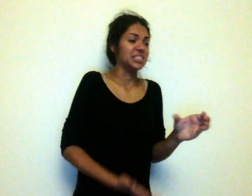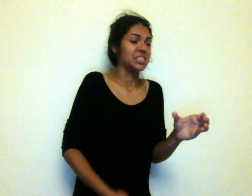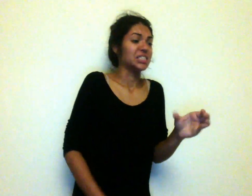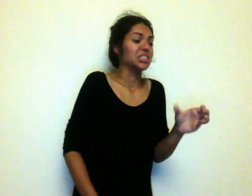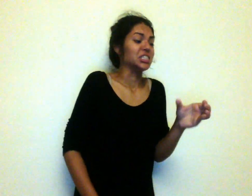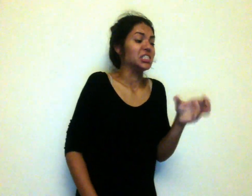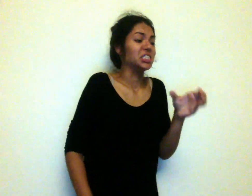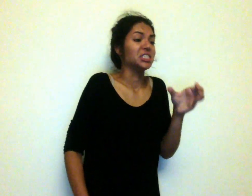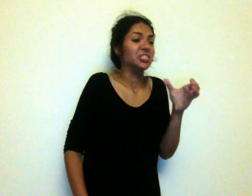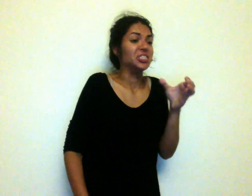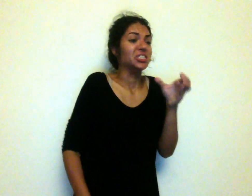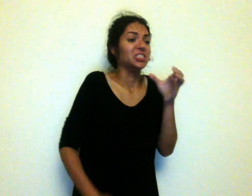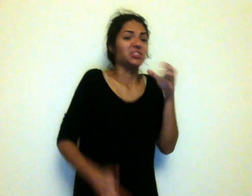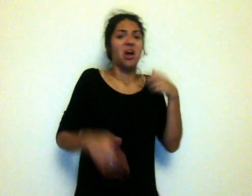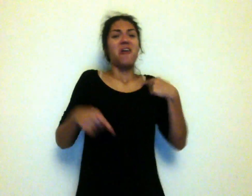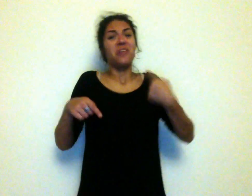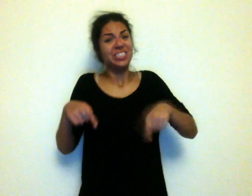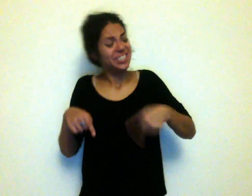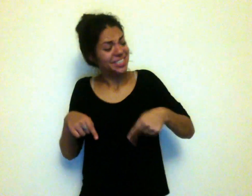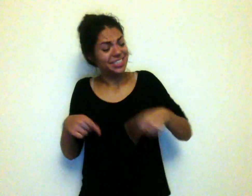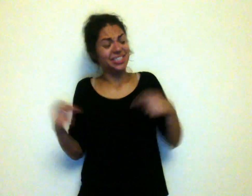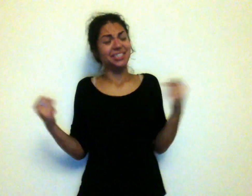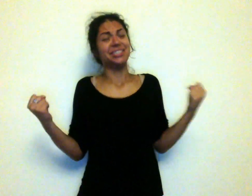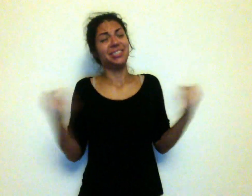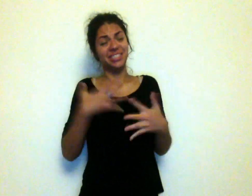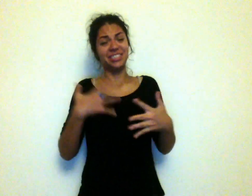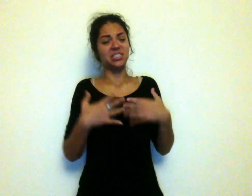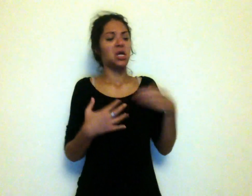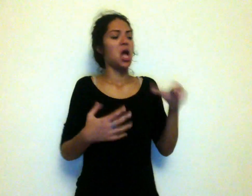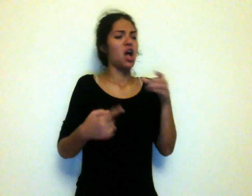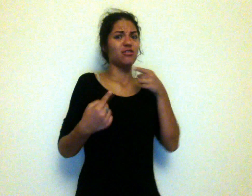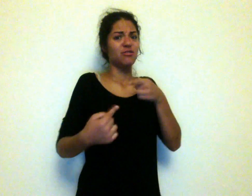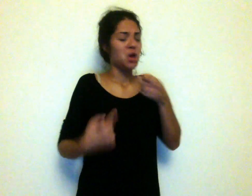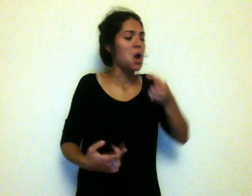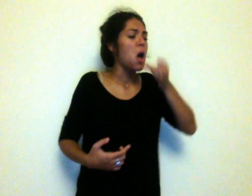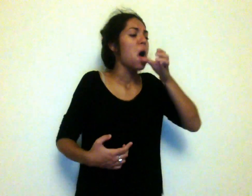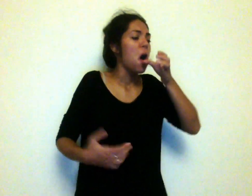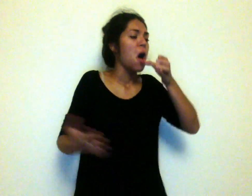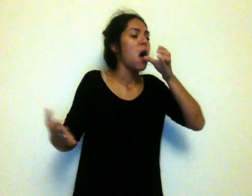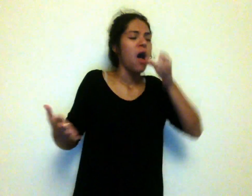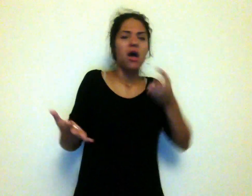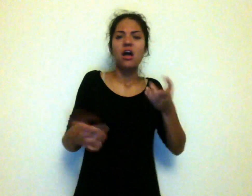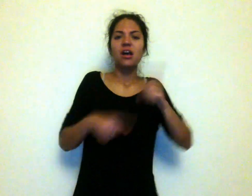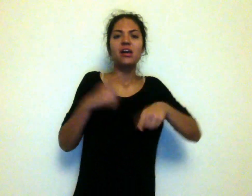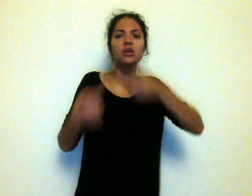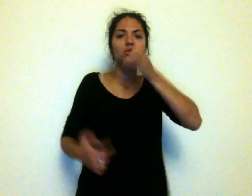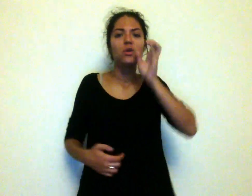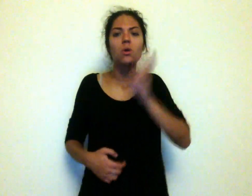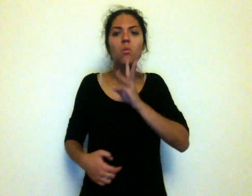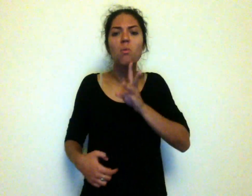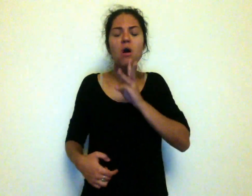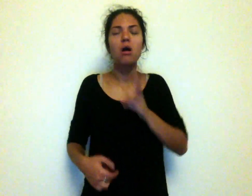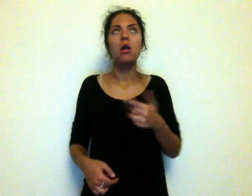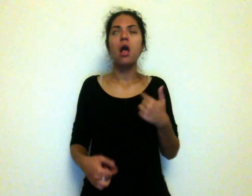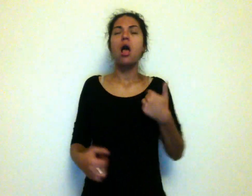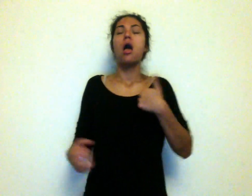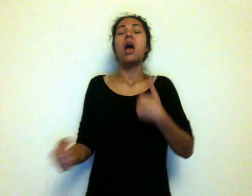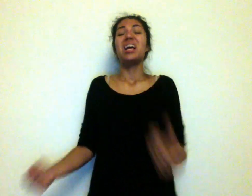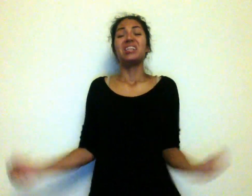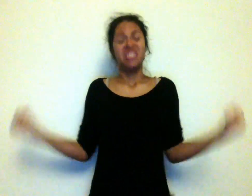hand was trembling with such fear and nervousness, I couldn't get that cup up to my mouth. I was petrified. There were